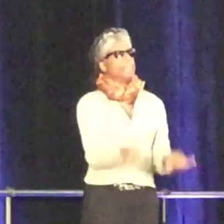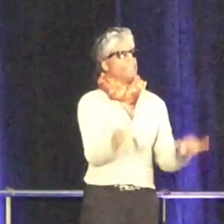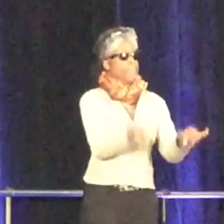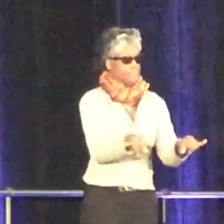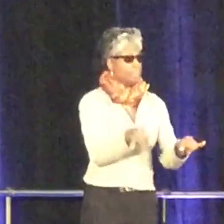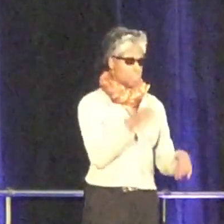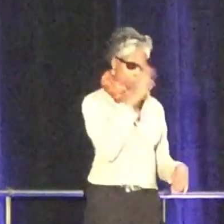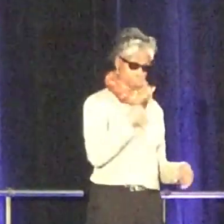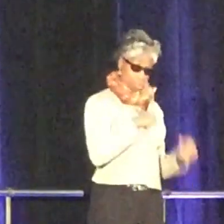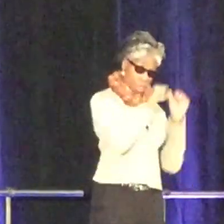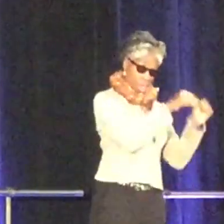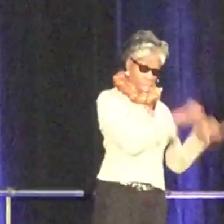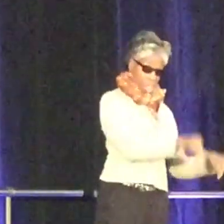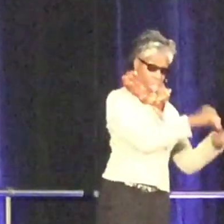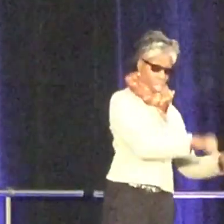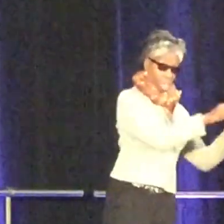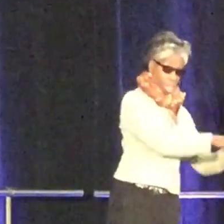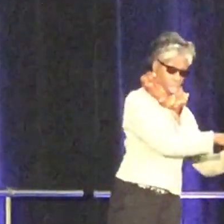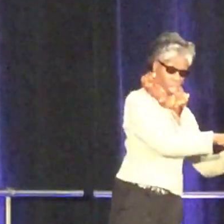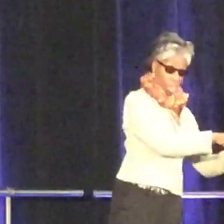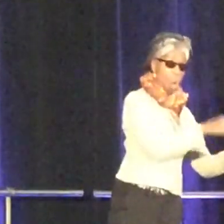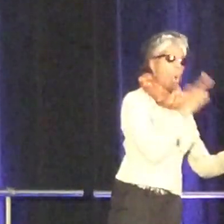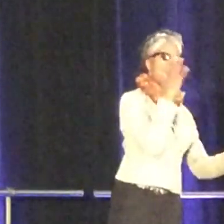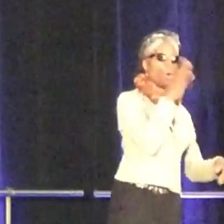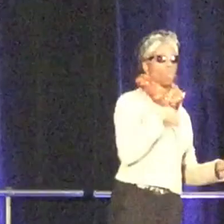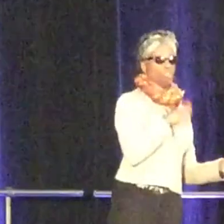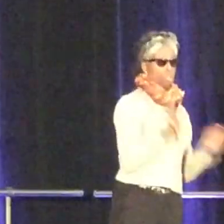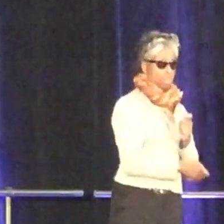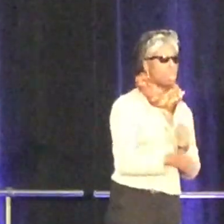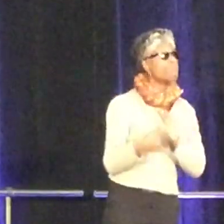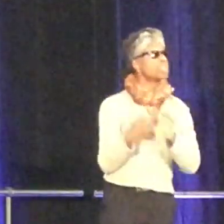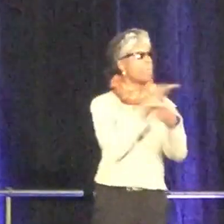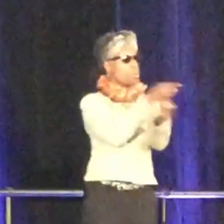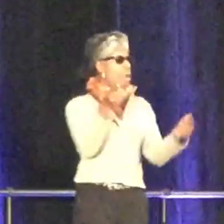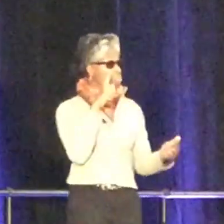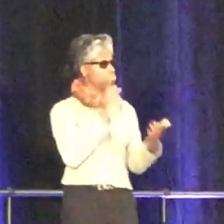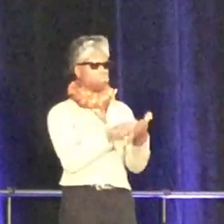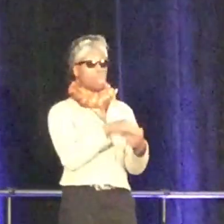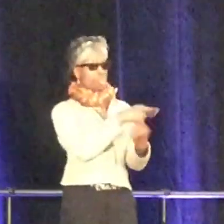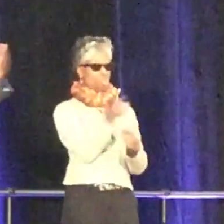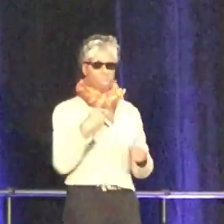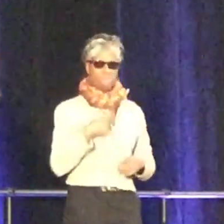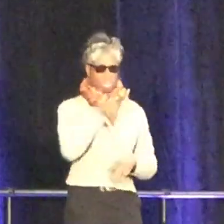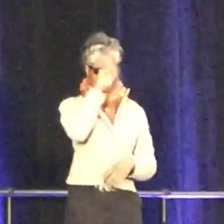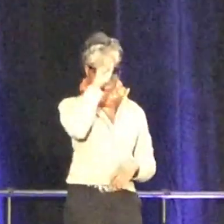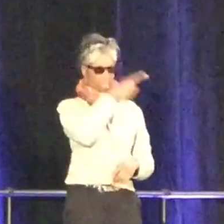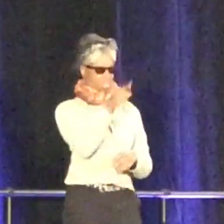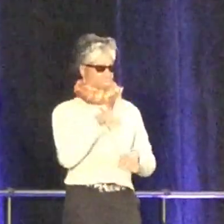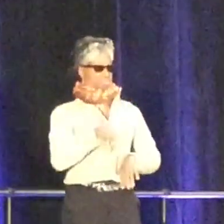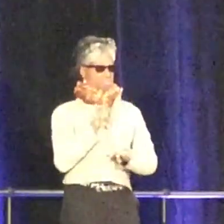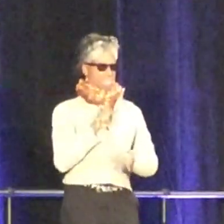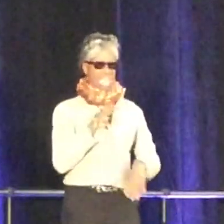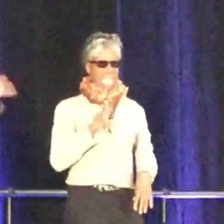someone who looked like me giving you this information. This is called the racial dynamic, and I want to recognize it in the room. It's going on. Some of y'all looking